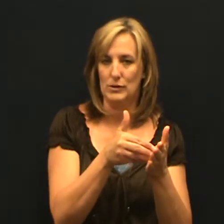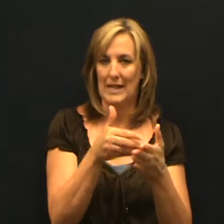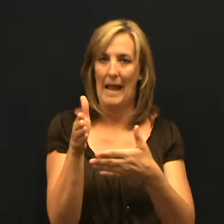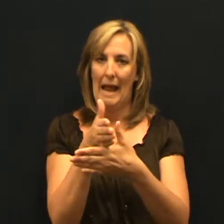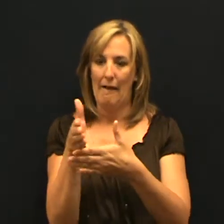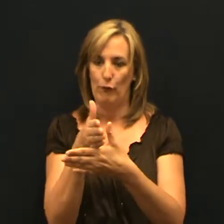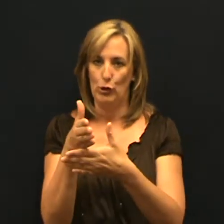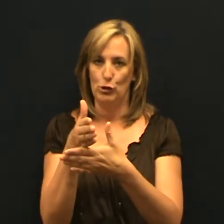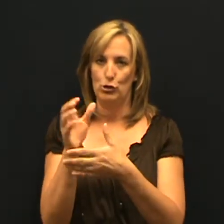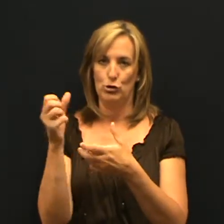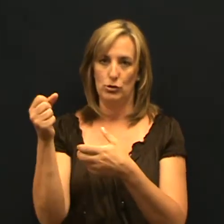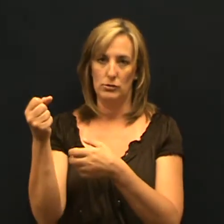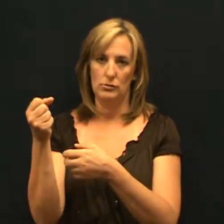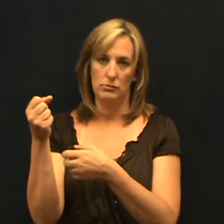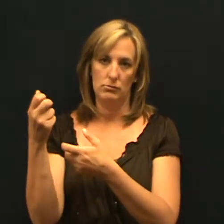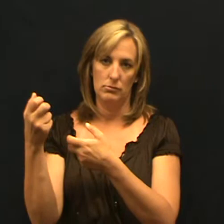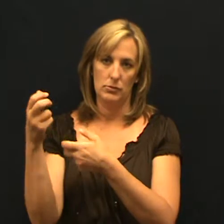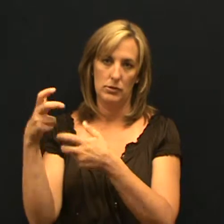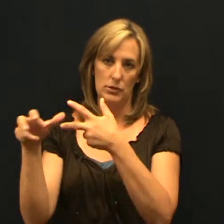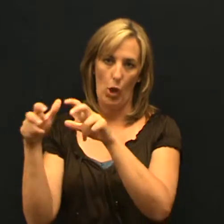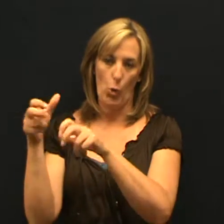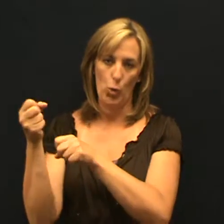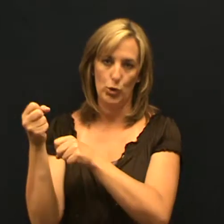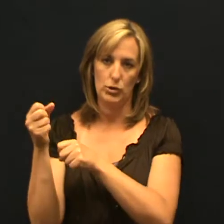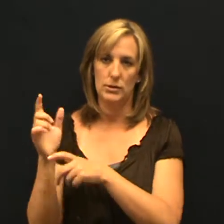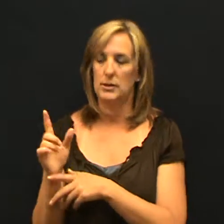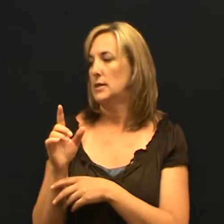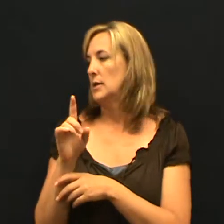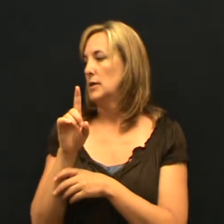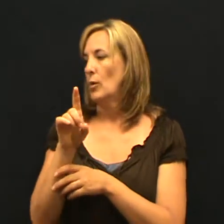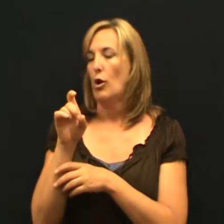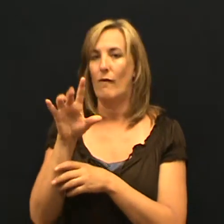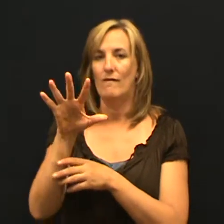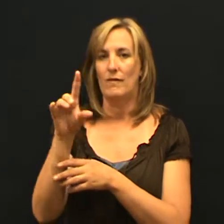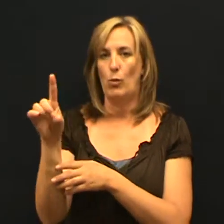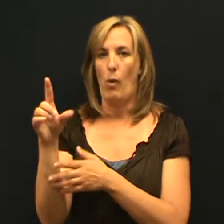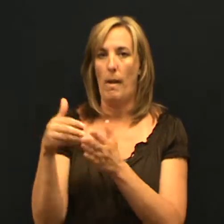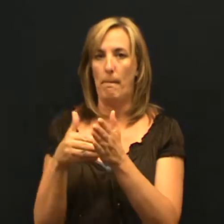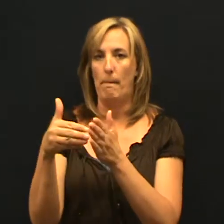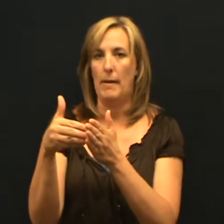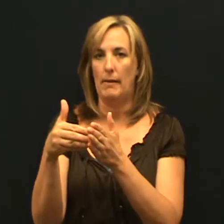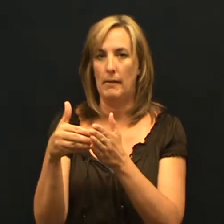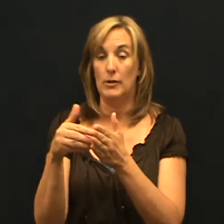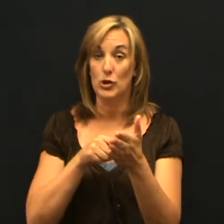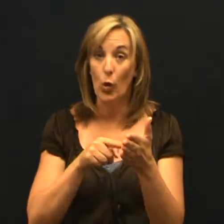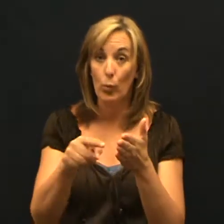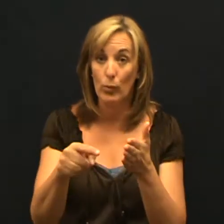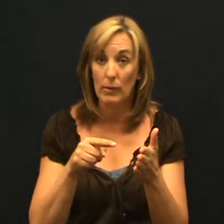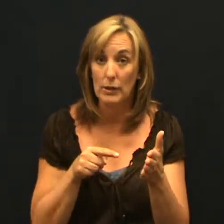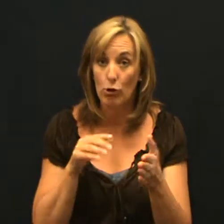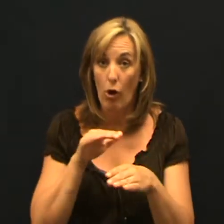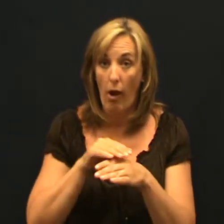equity was $151 million. So our return on equity for National Beverage